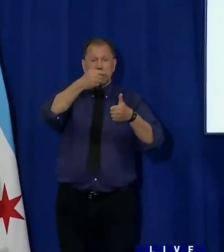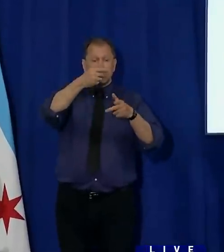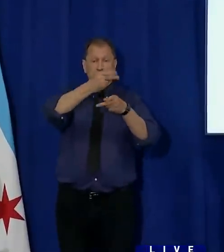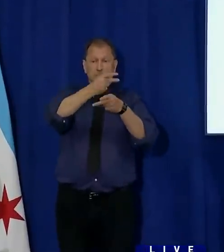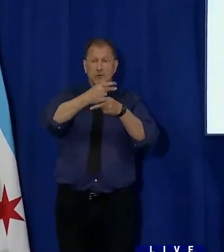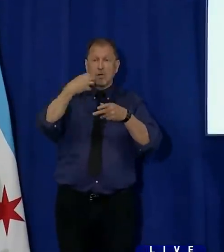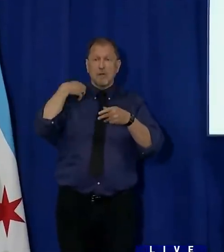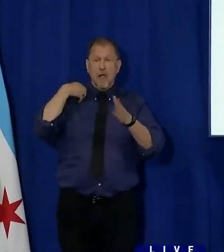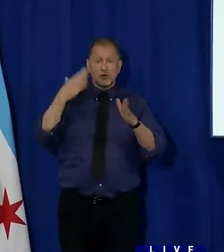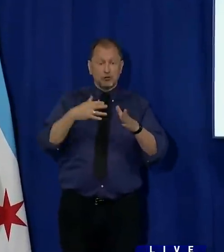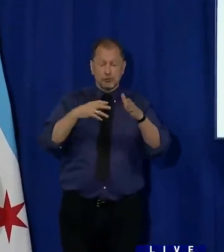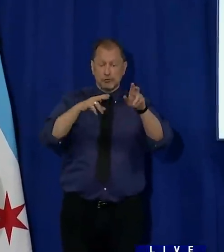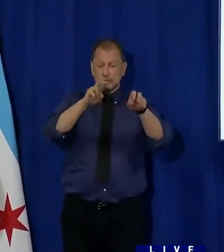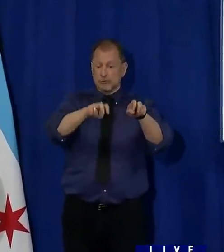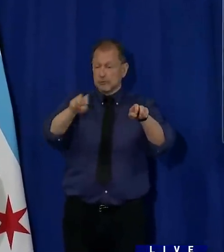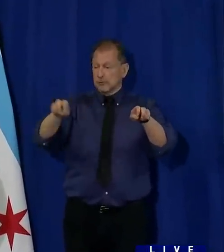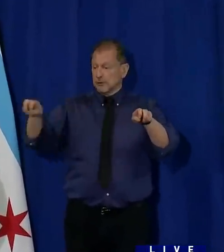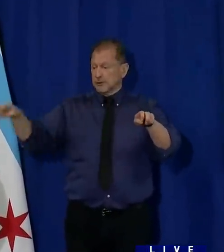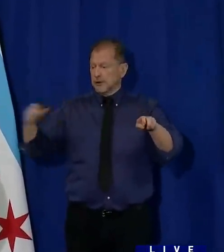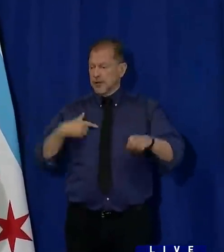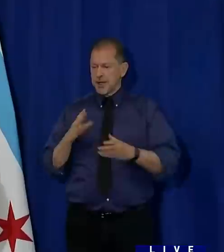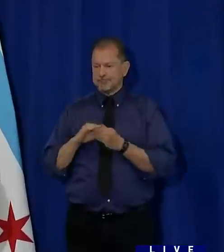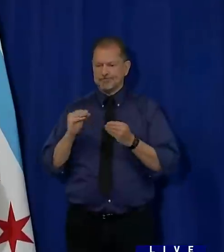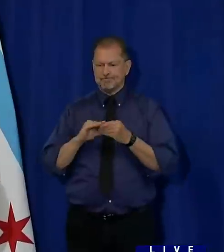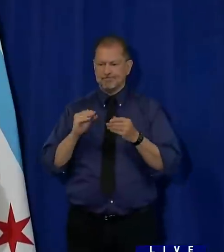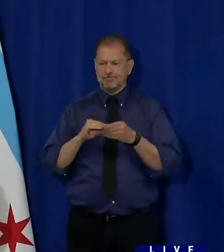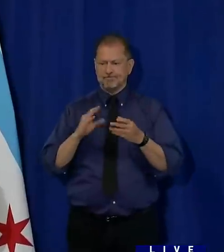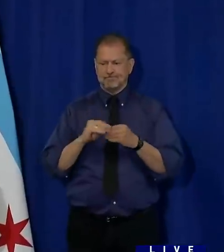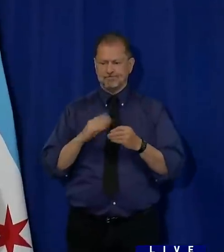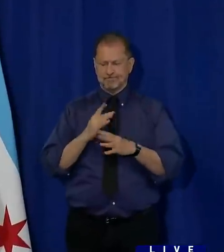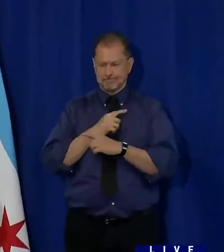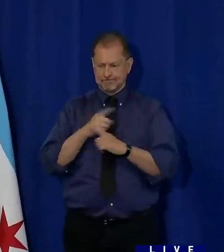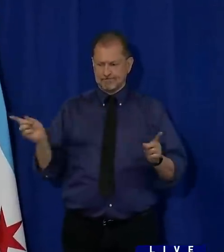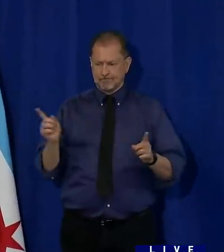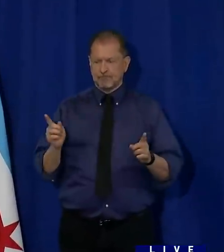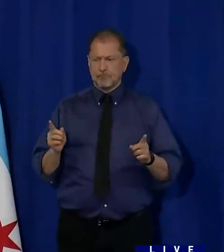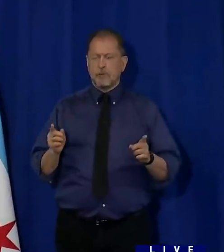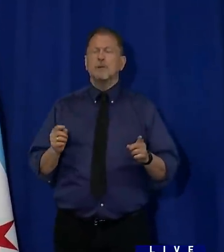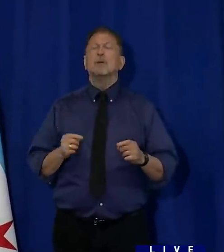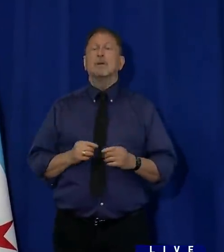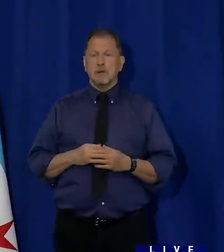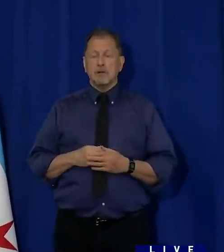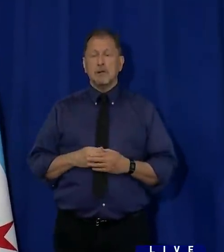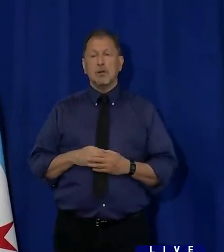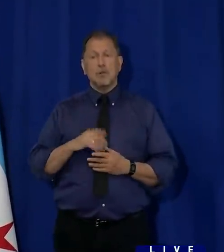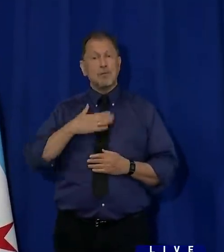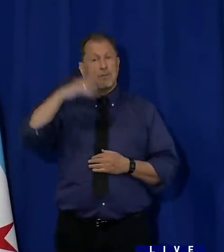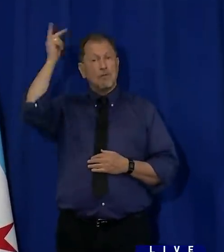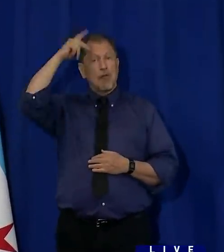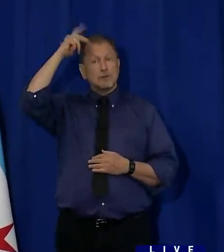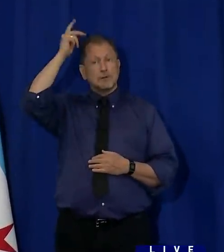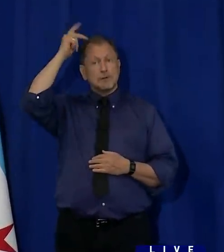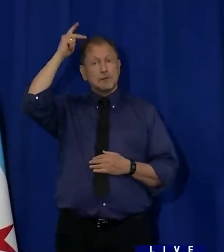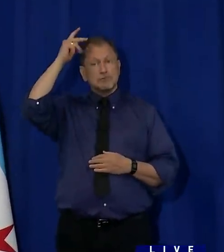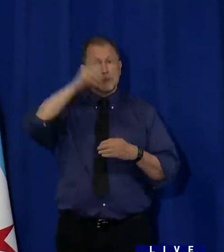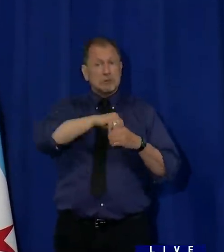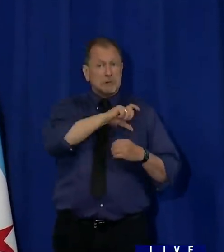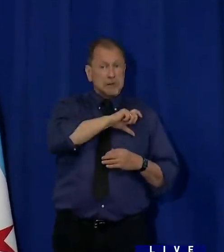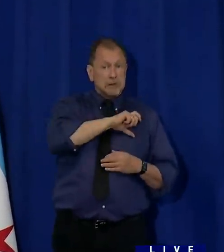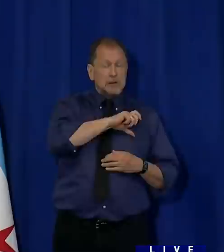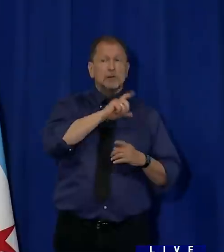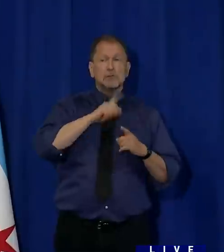I started out by saying what I truly believe is universally true in policing and beyond,